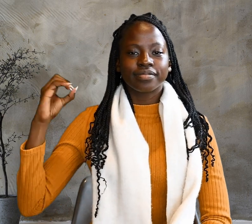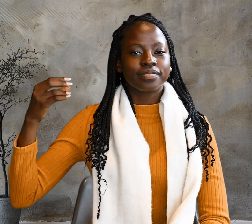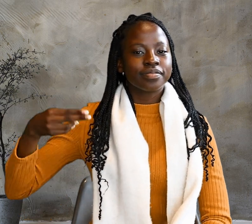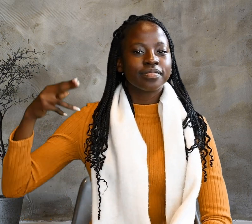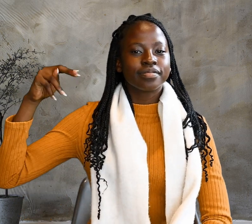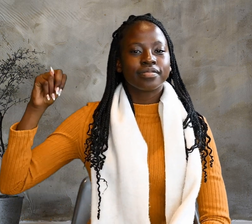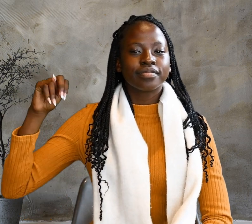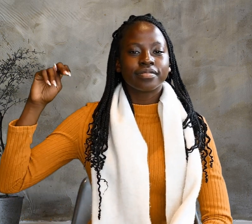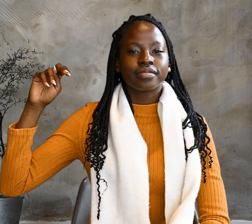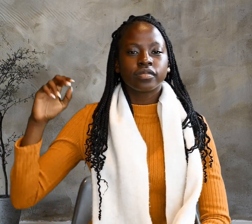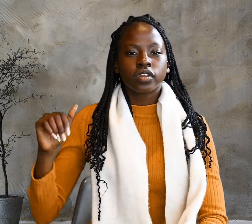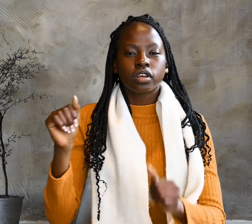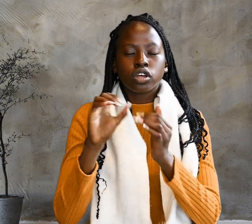John chapter 16.